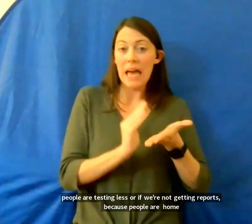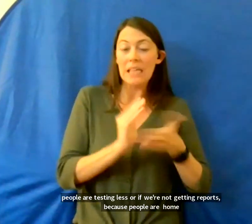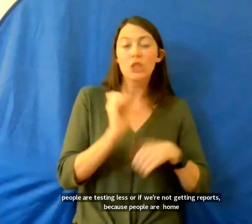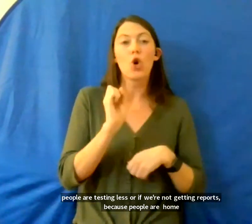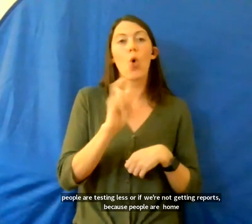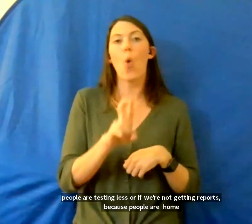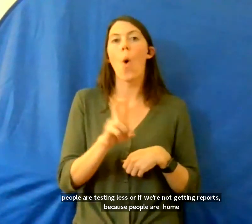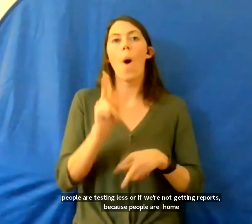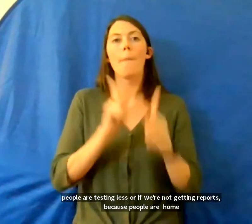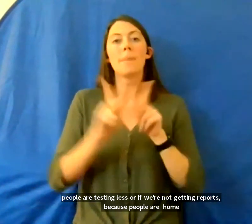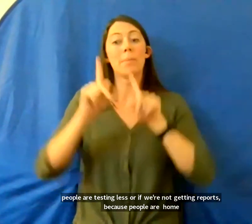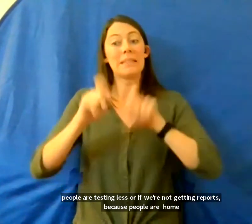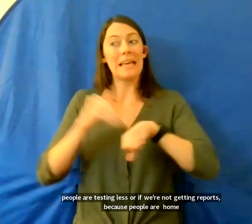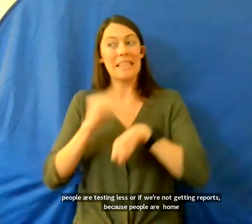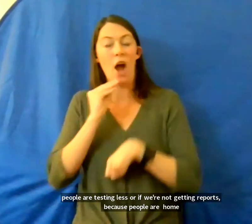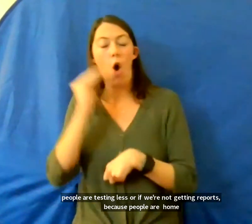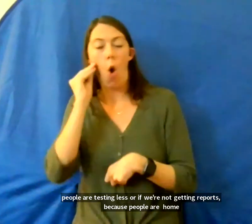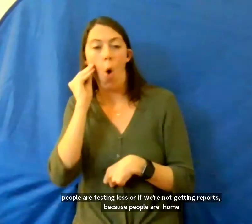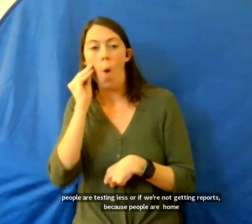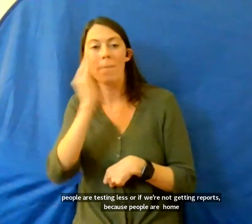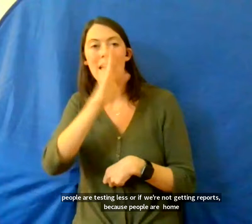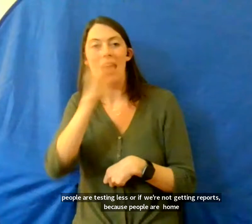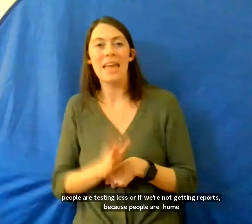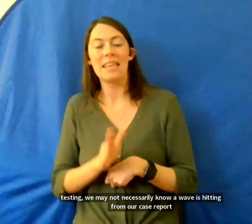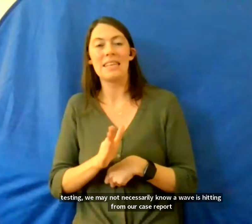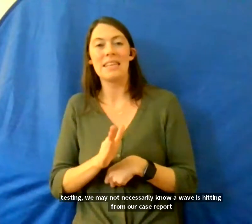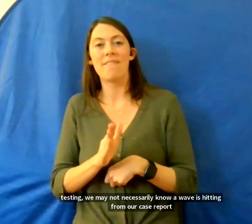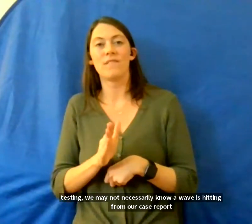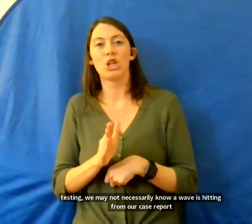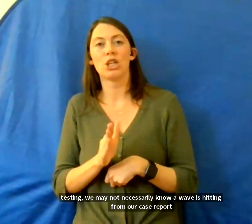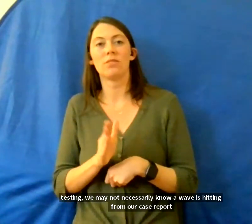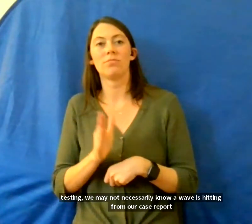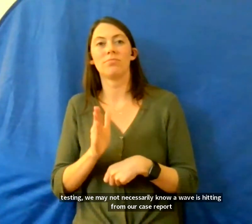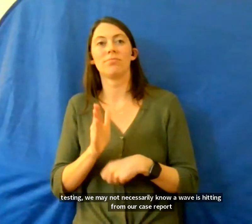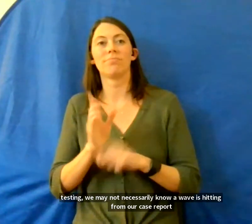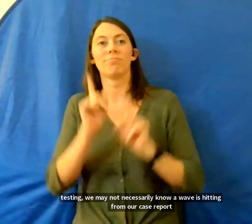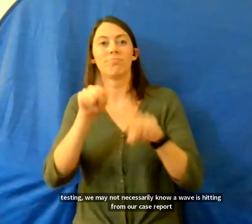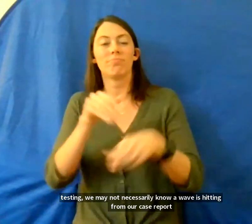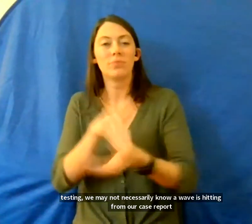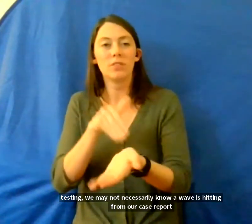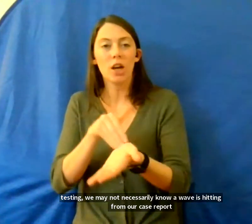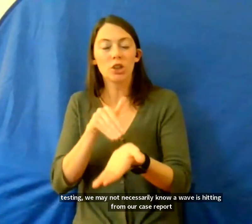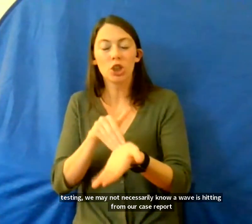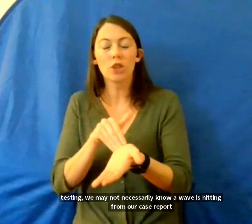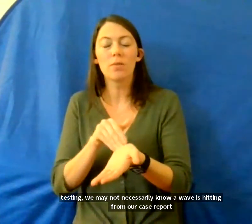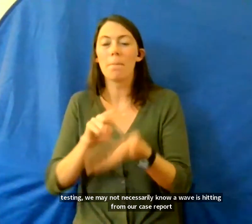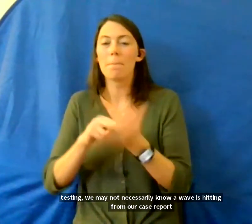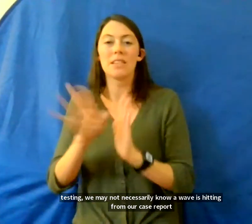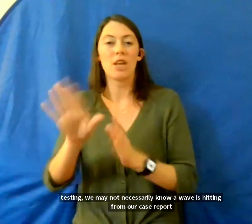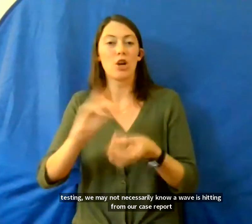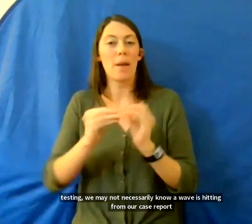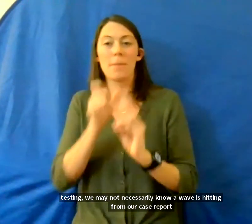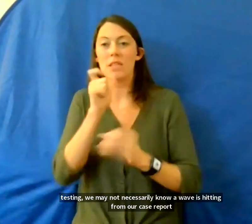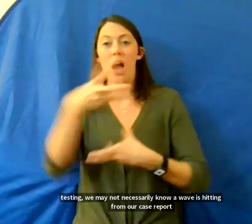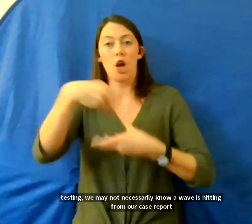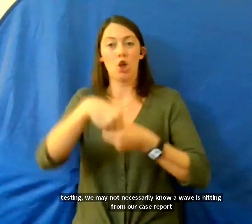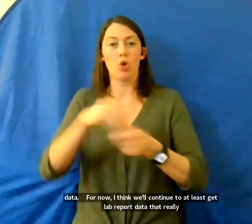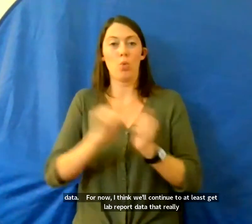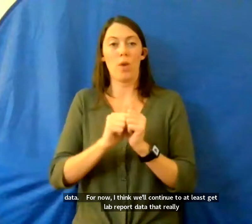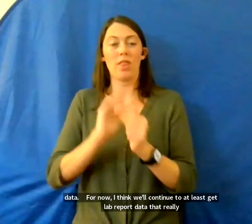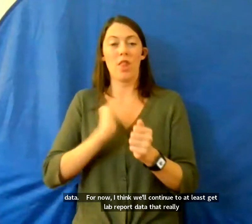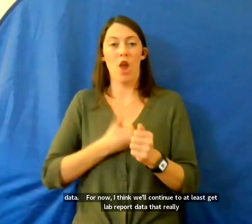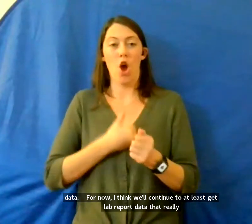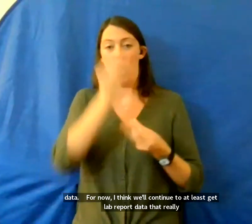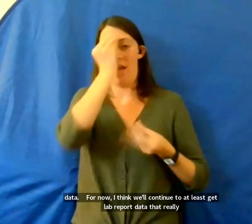hitting from our case report data. For now, I think we'll continue to at least get lab report data that really will show us an